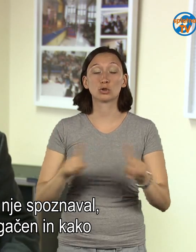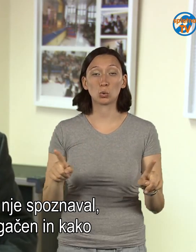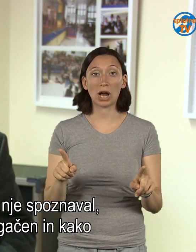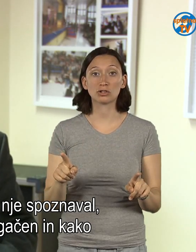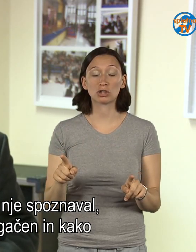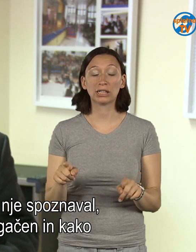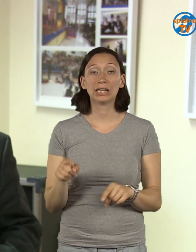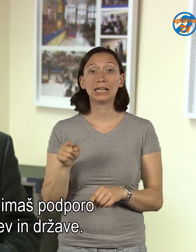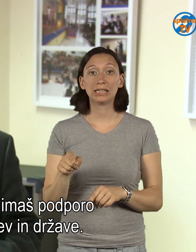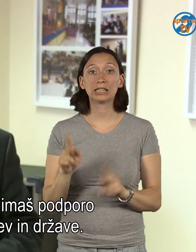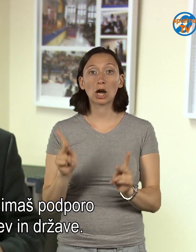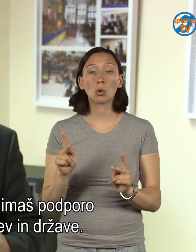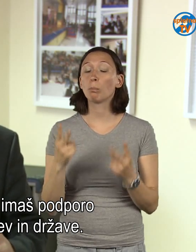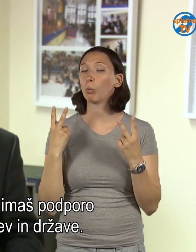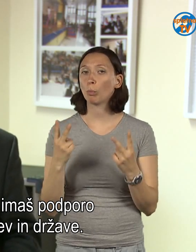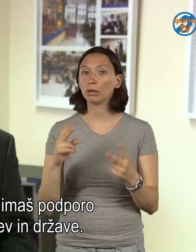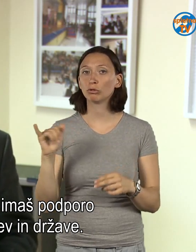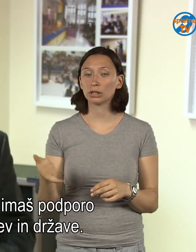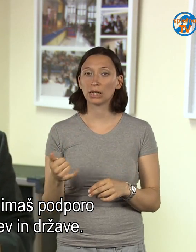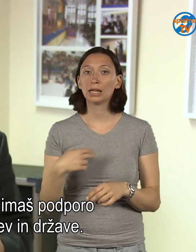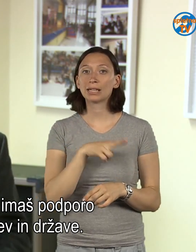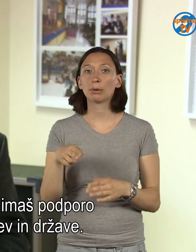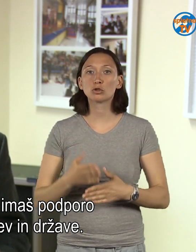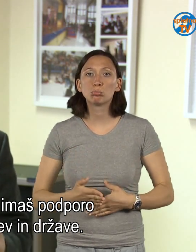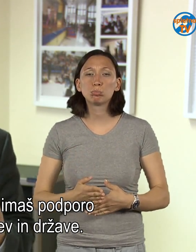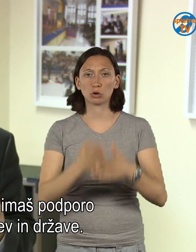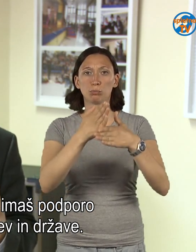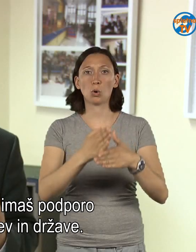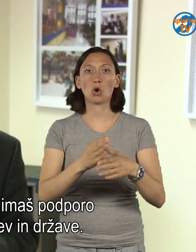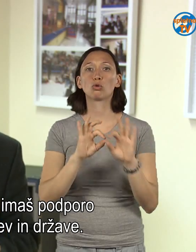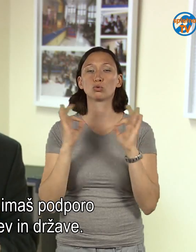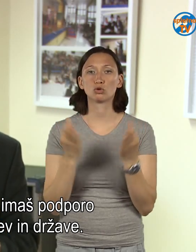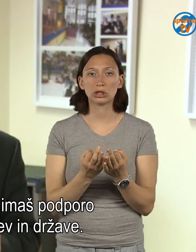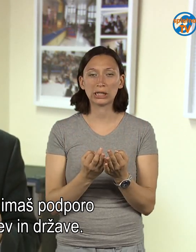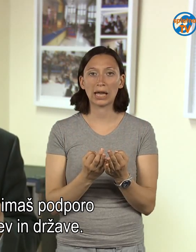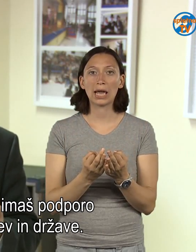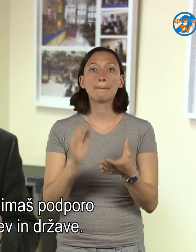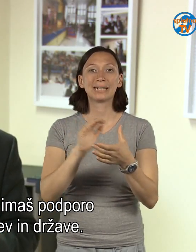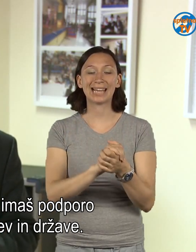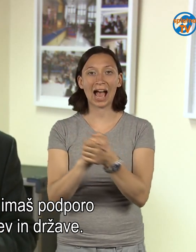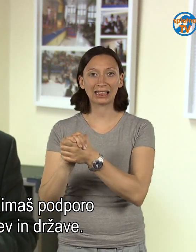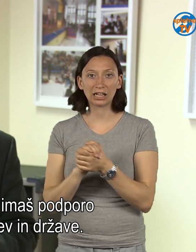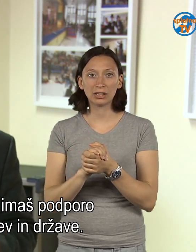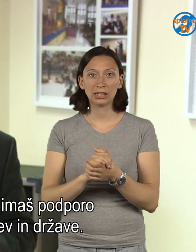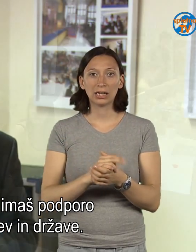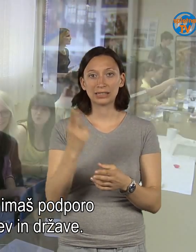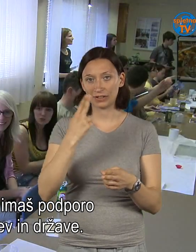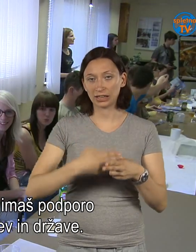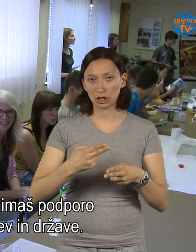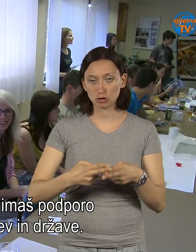And how important it is to have the support of the family, of the friends, and of the state.